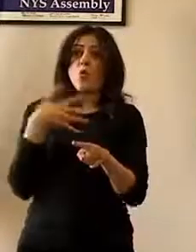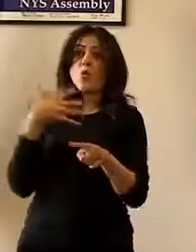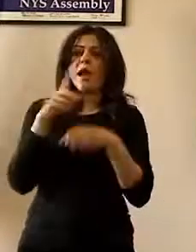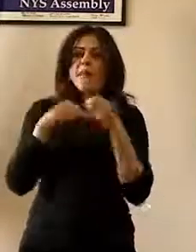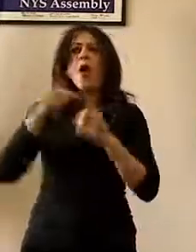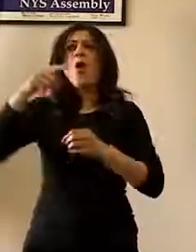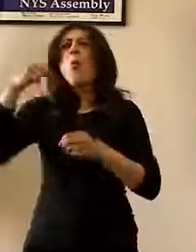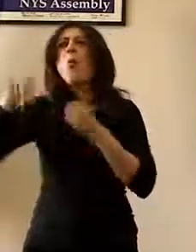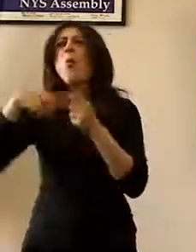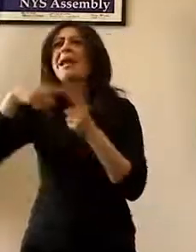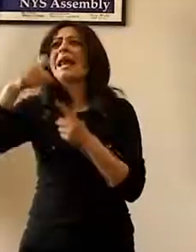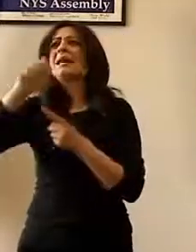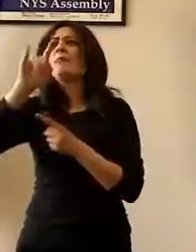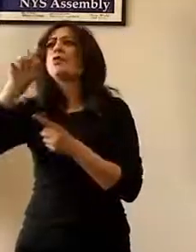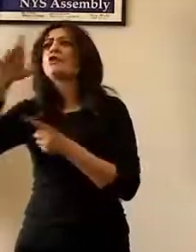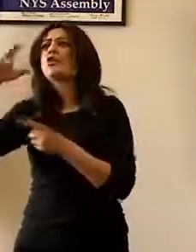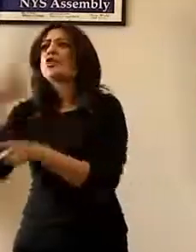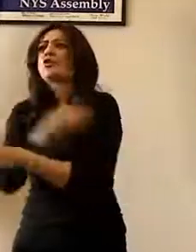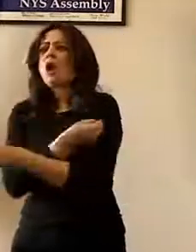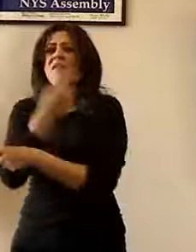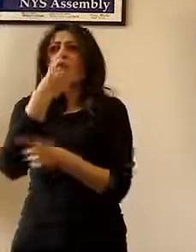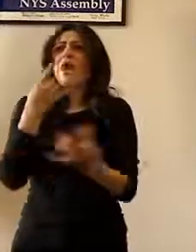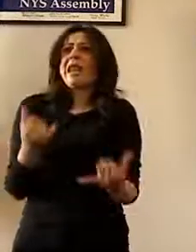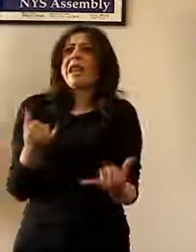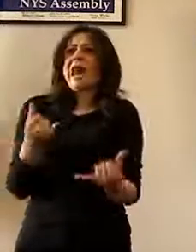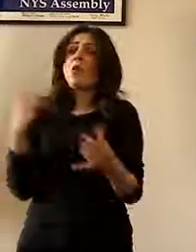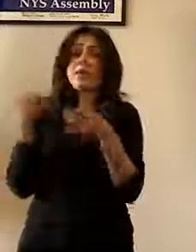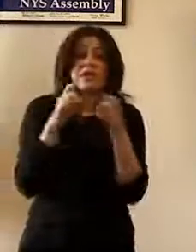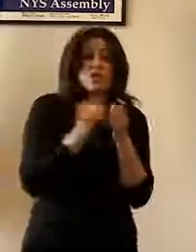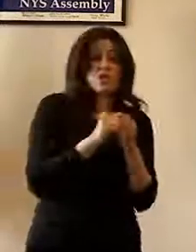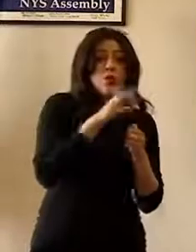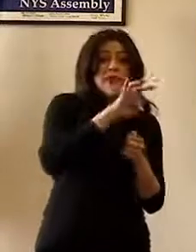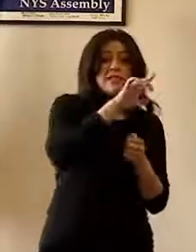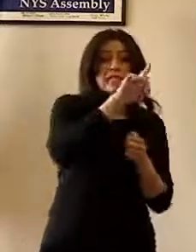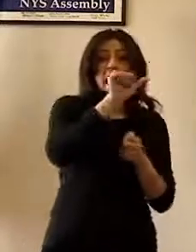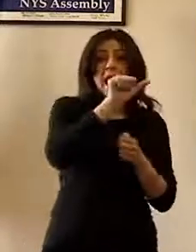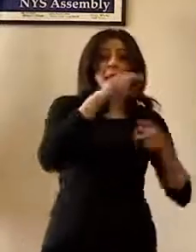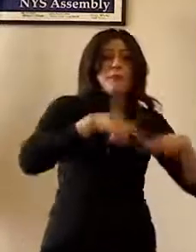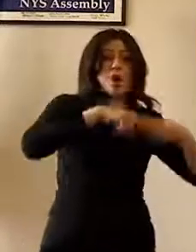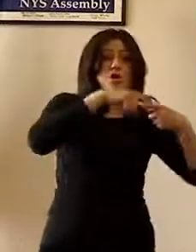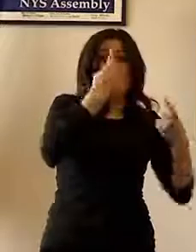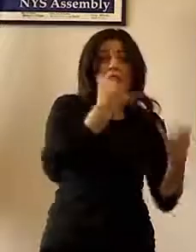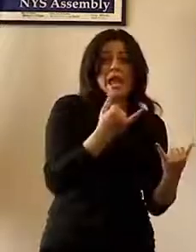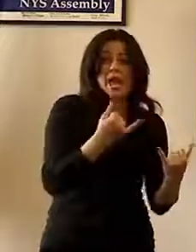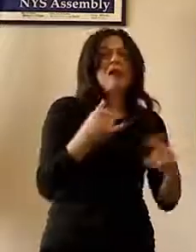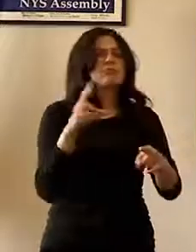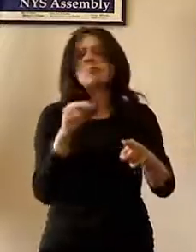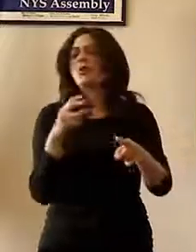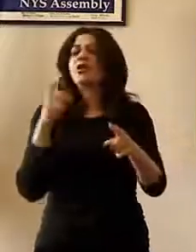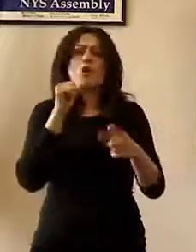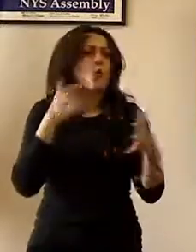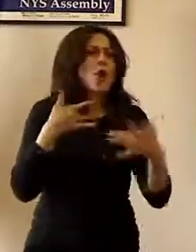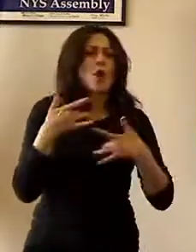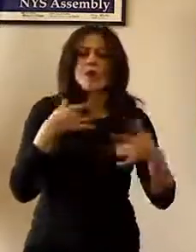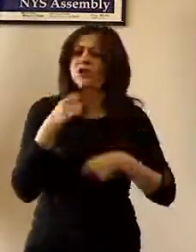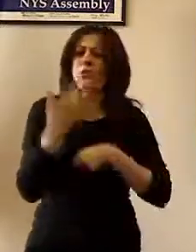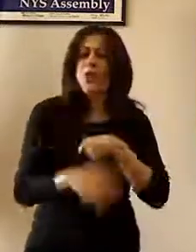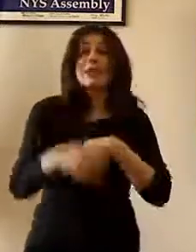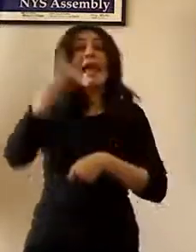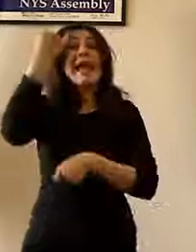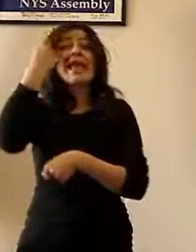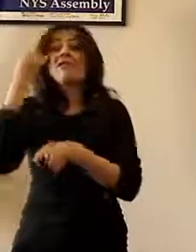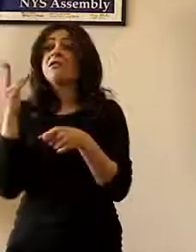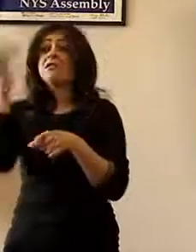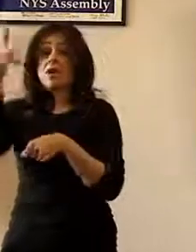now as it relates to the FDA pause currently, because the FDA is doing the analysis and will then advise if there's